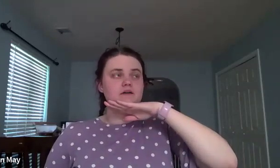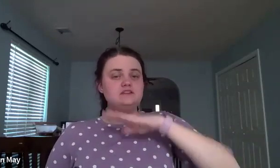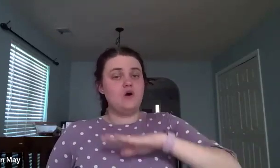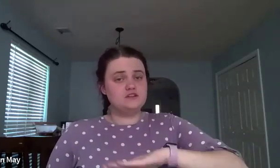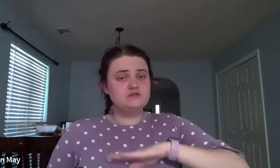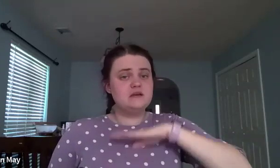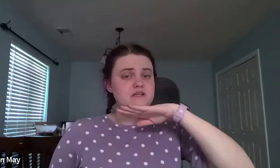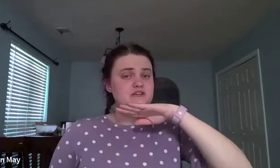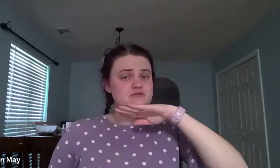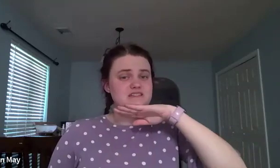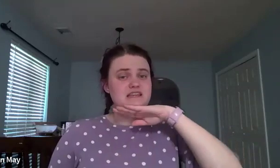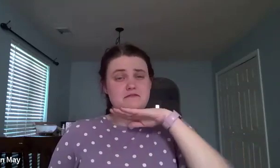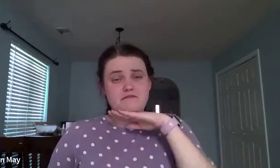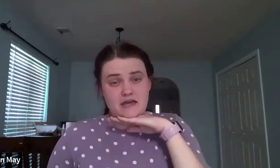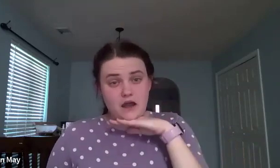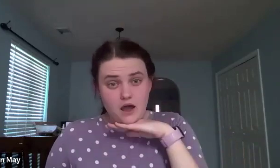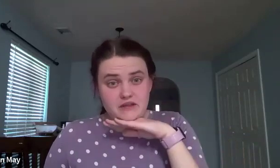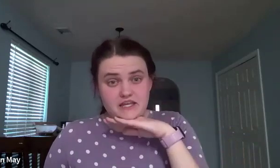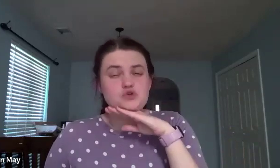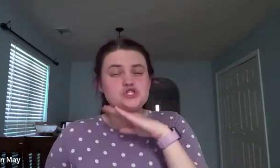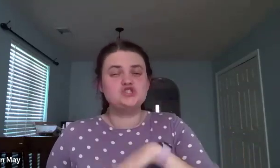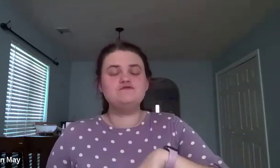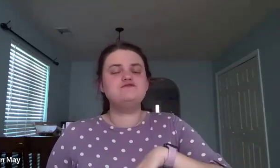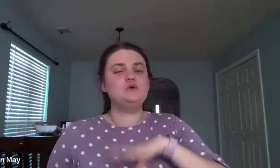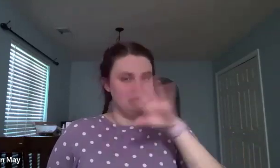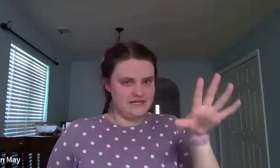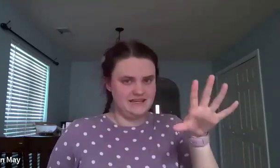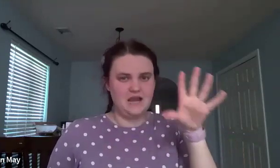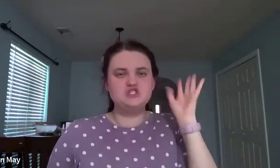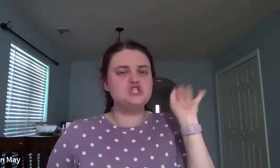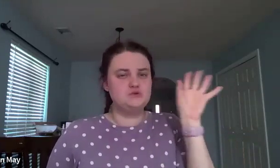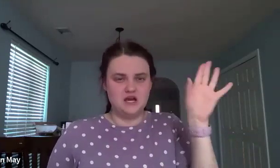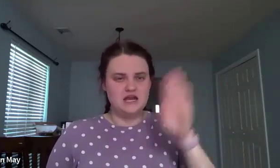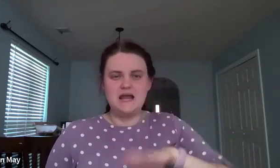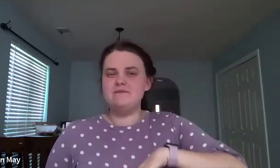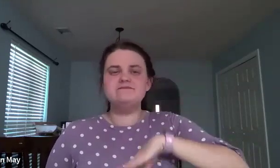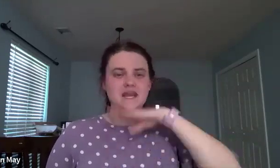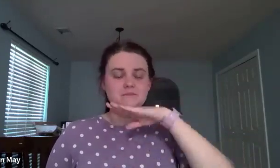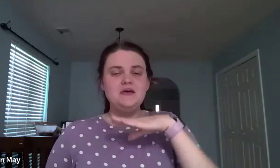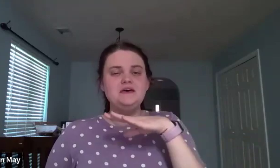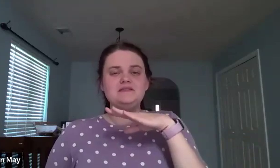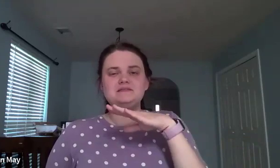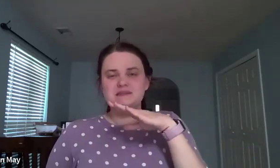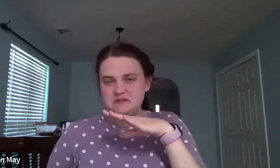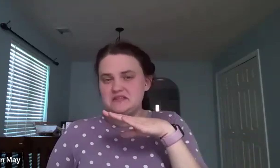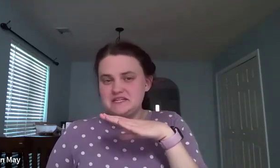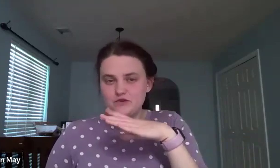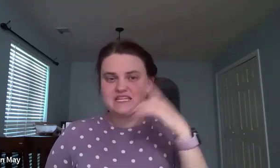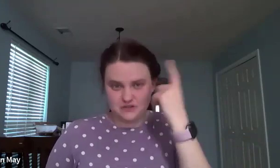This also can be used to say fed up, like you are just so full of it. Like, I'm so done. I am fed up. Typically the difference is your